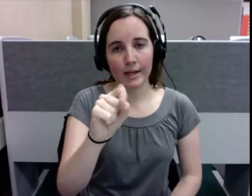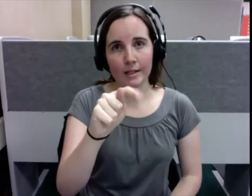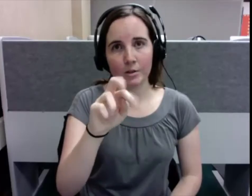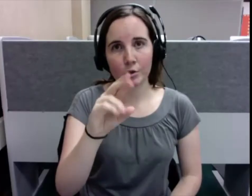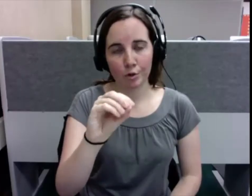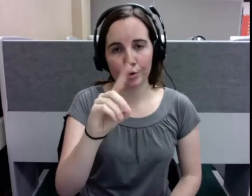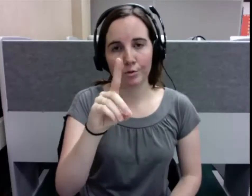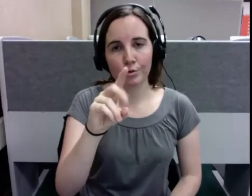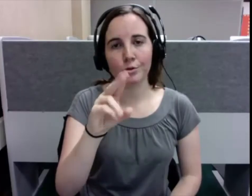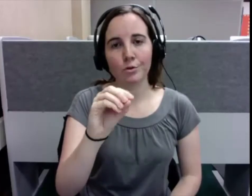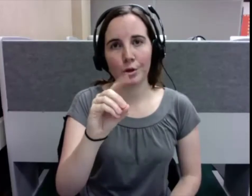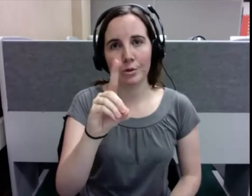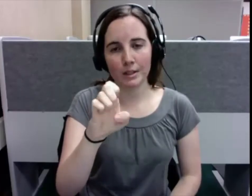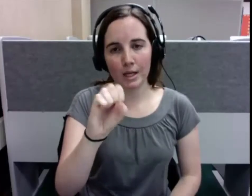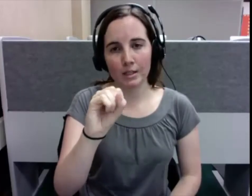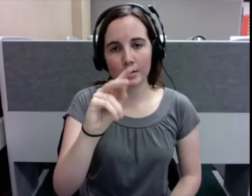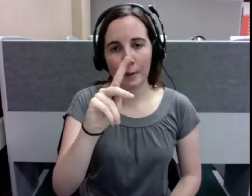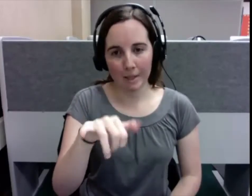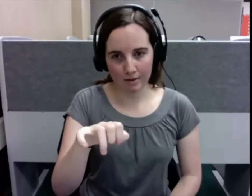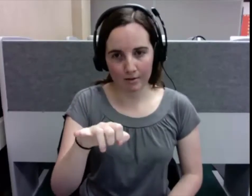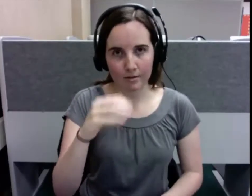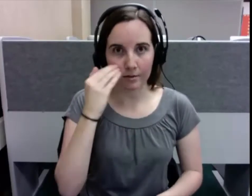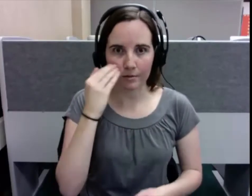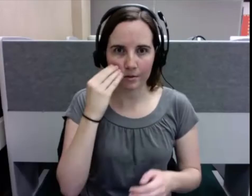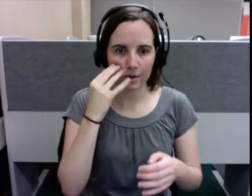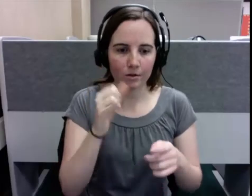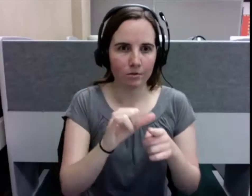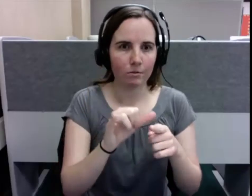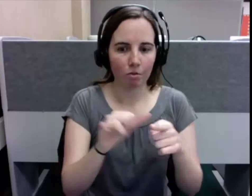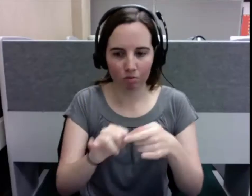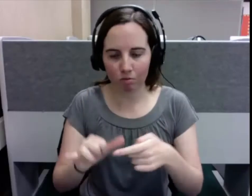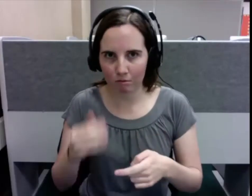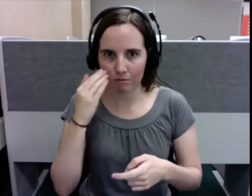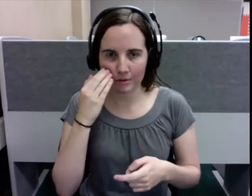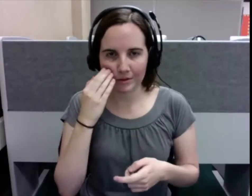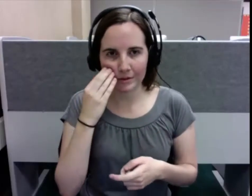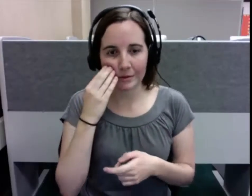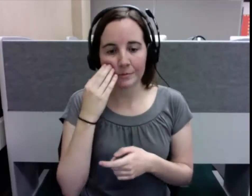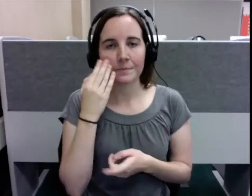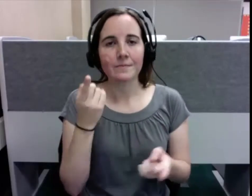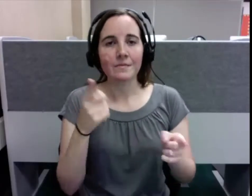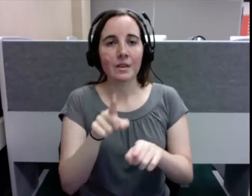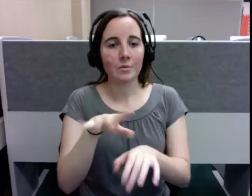esophagogastroduodenoscopy, which is a little bit of a long name. When you come in for this exam, you'll come into a room that looks like